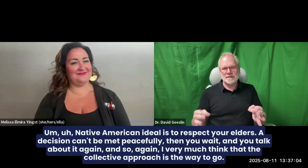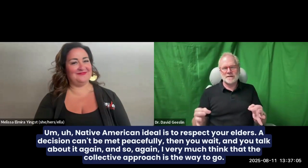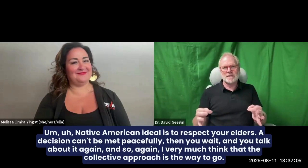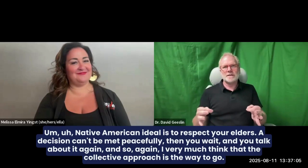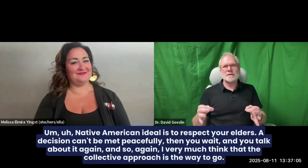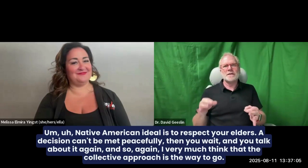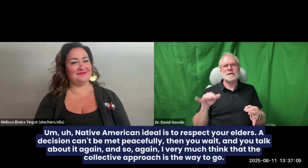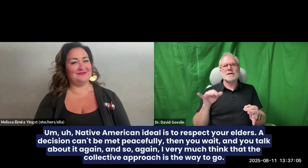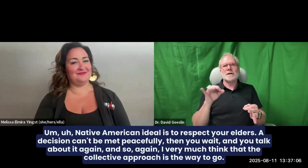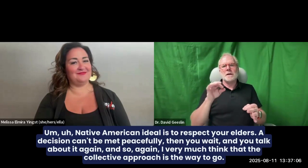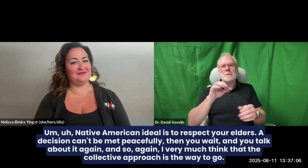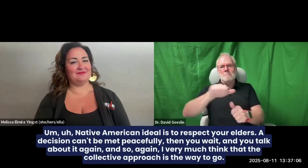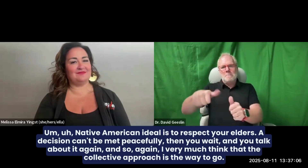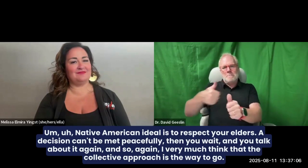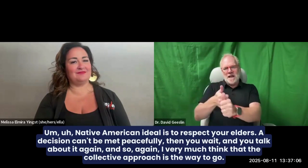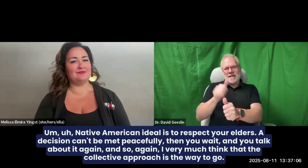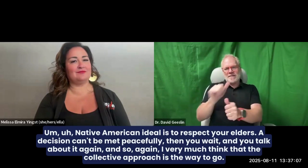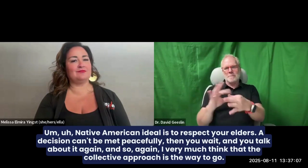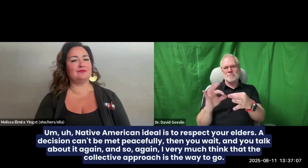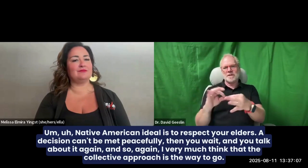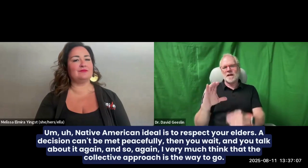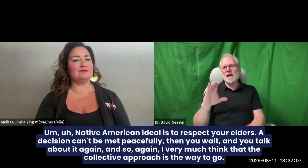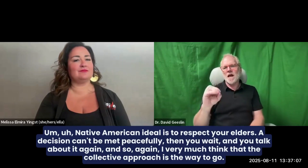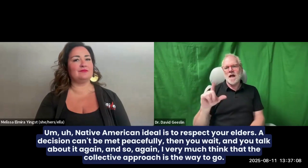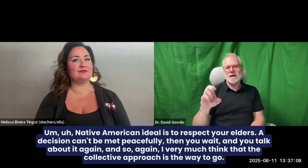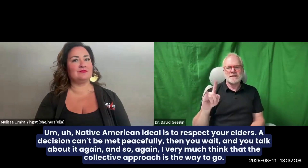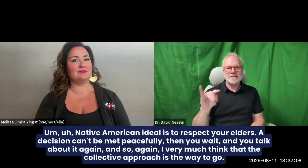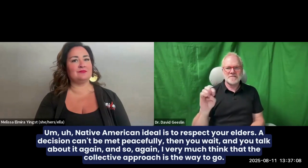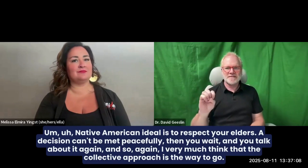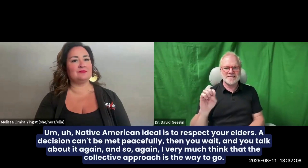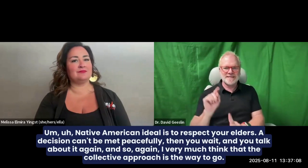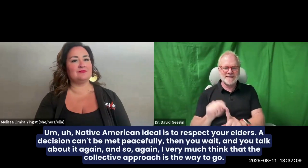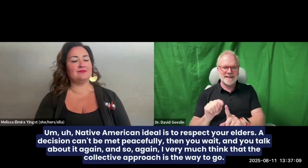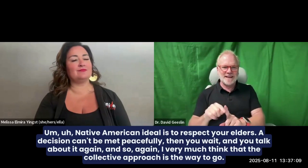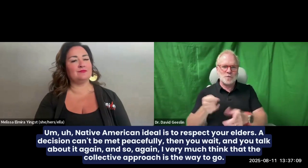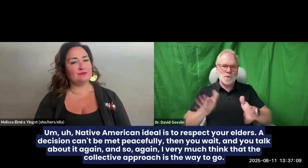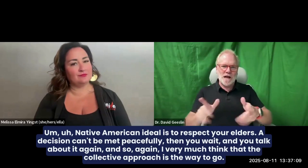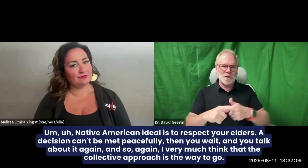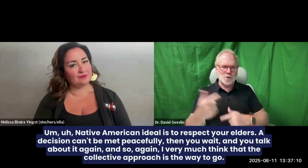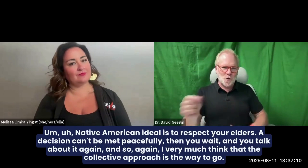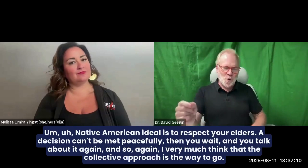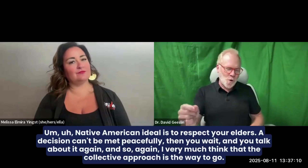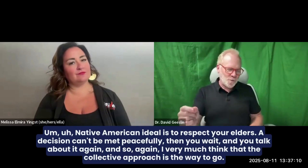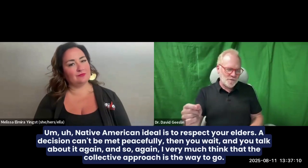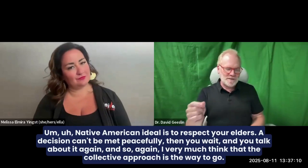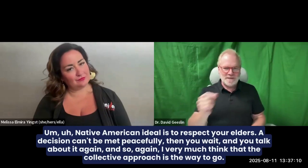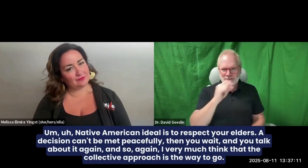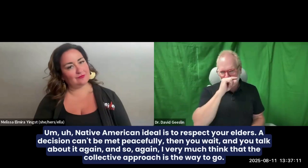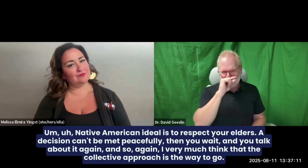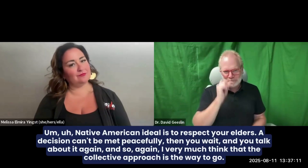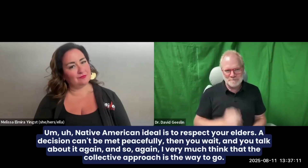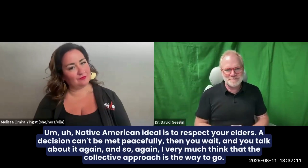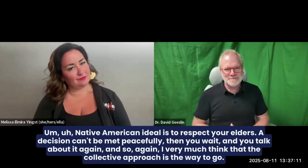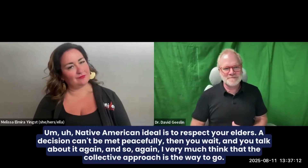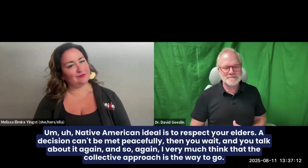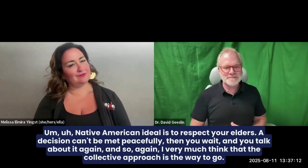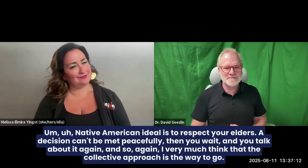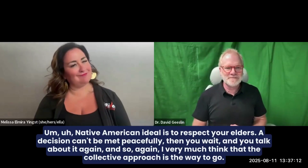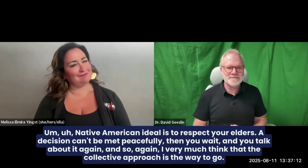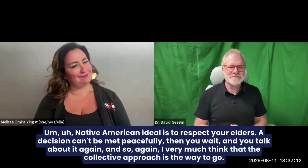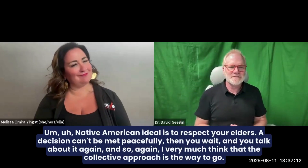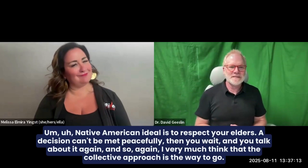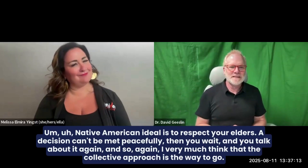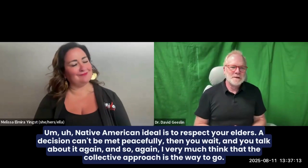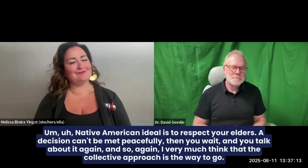elders. If a decision can't be met peacefully, then you wait and you talk about it again. And so, again, I very much think that the